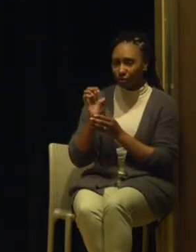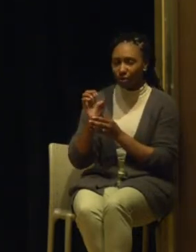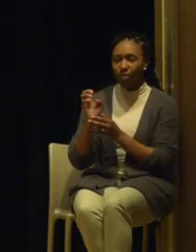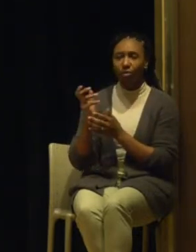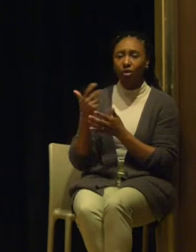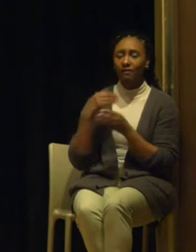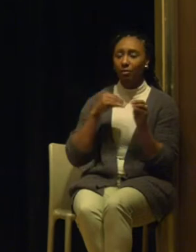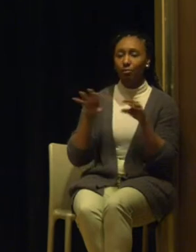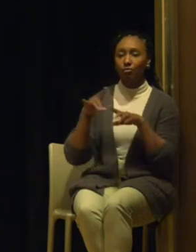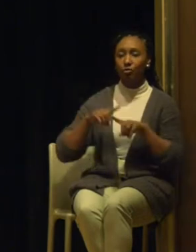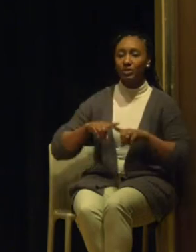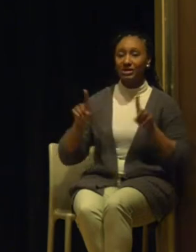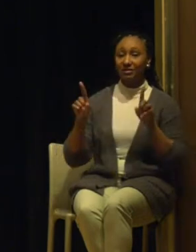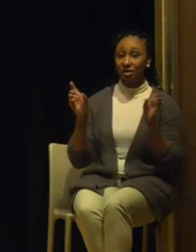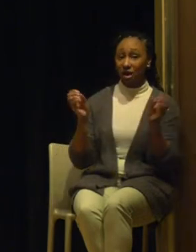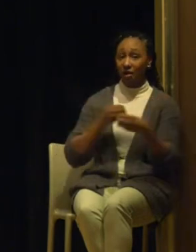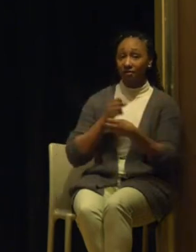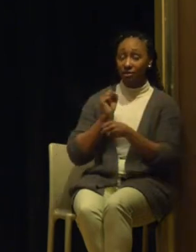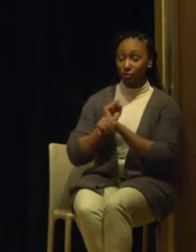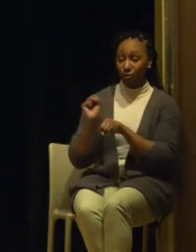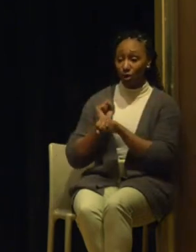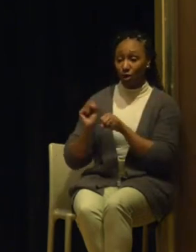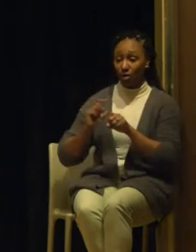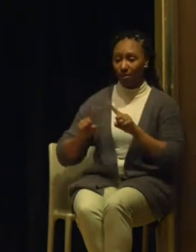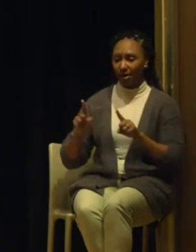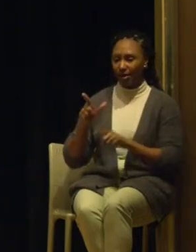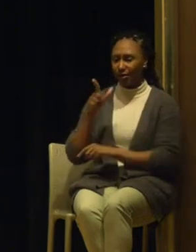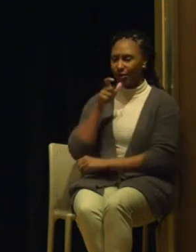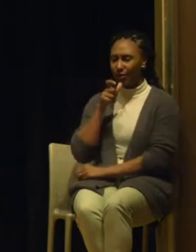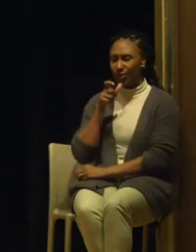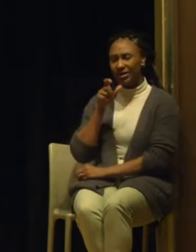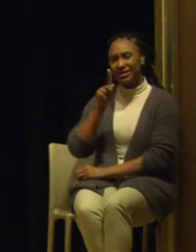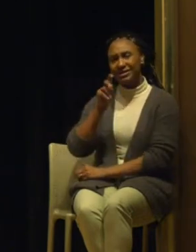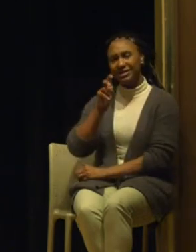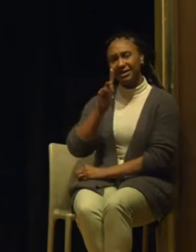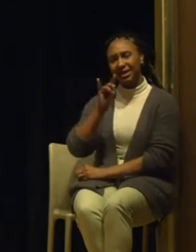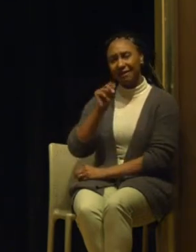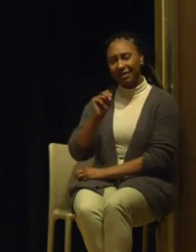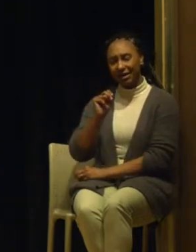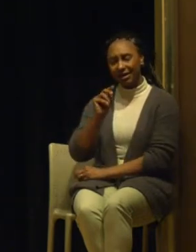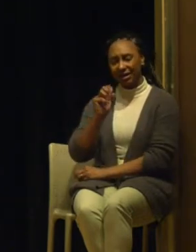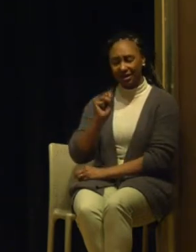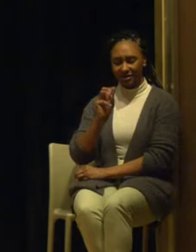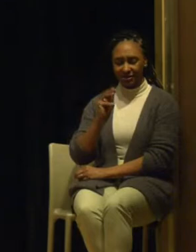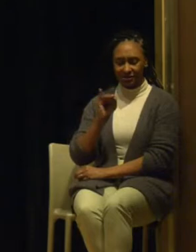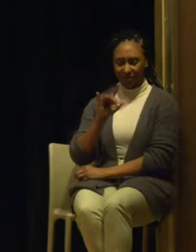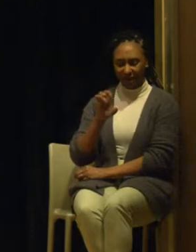to work. And he called me and said, who was Tavis Smiley and why did I fire him?